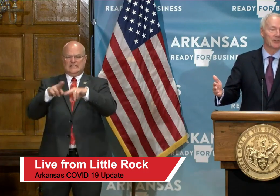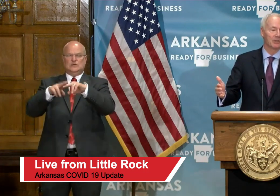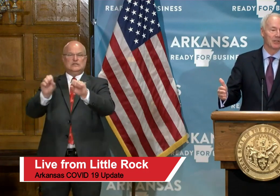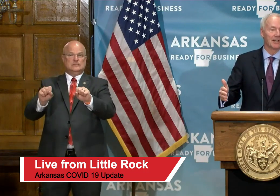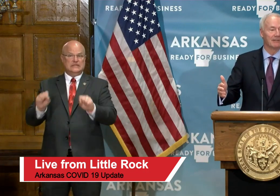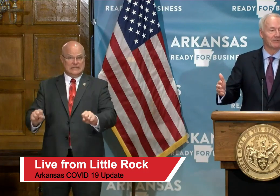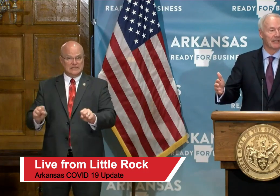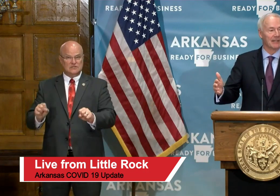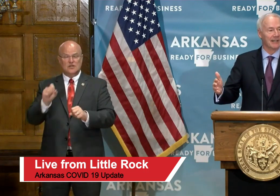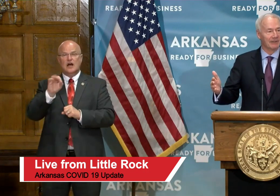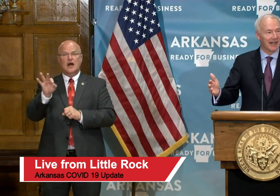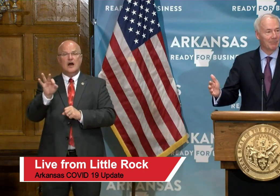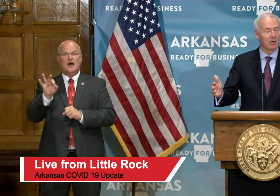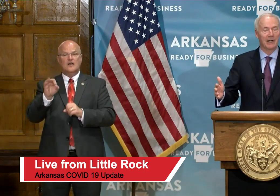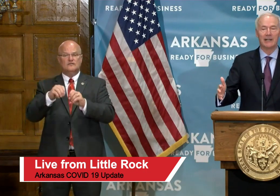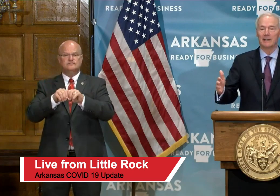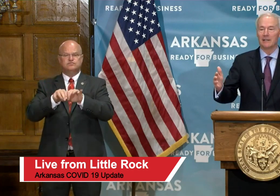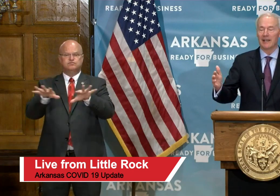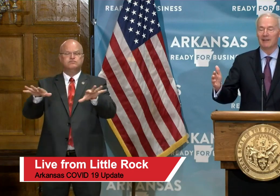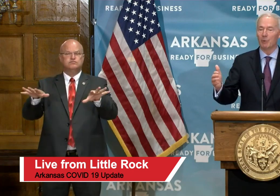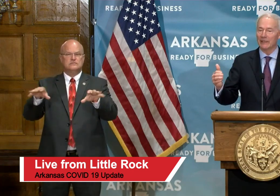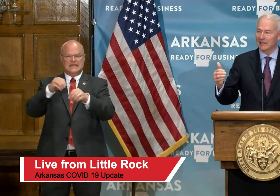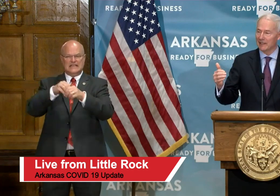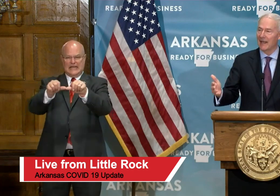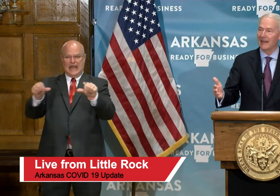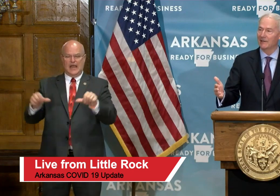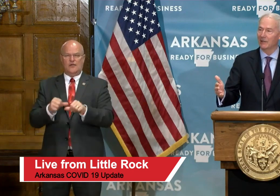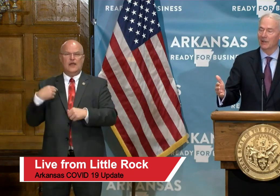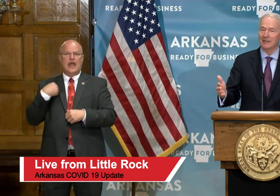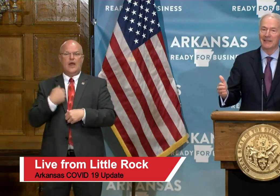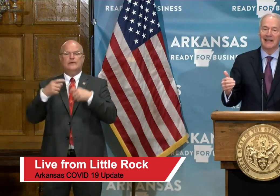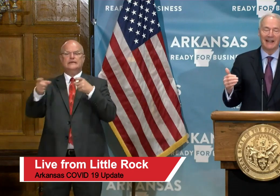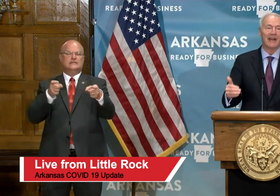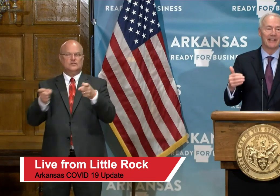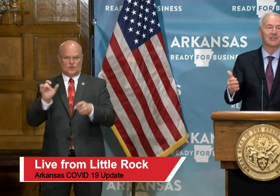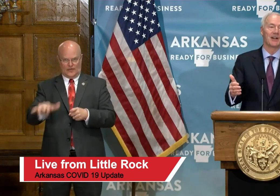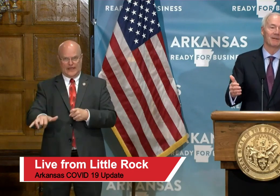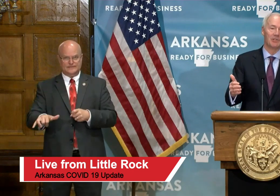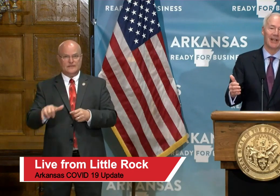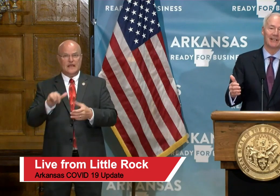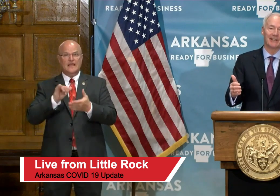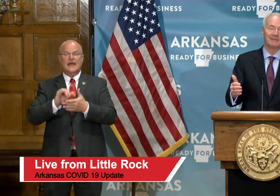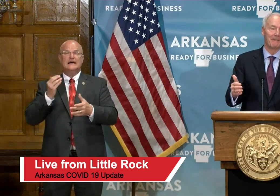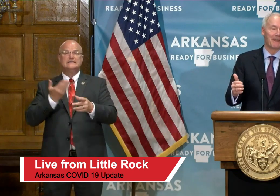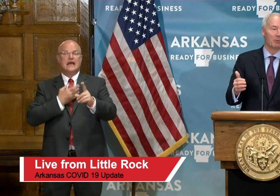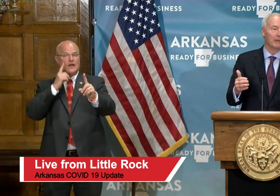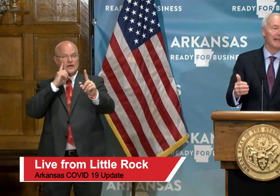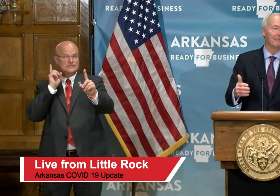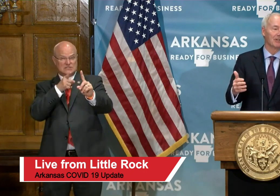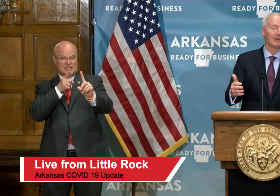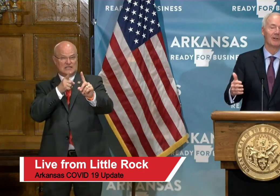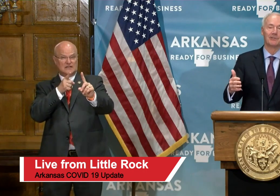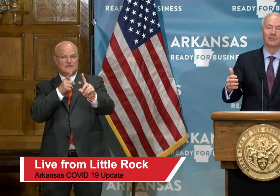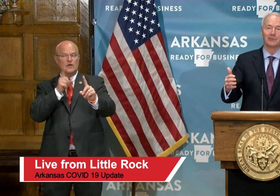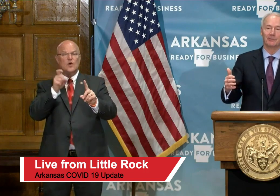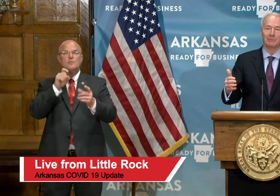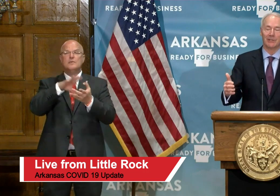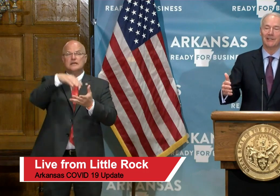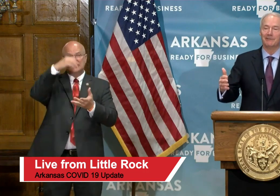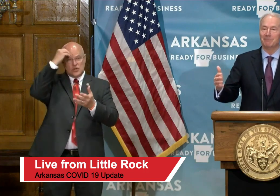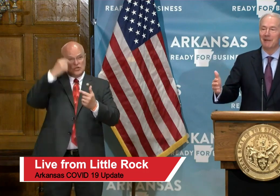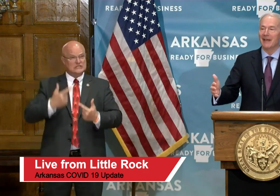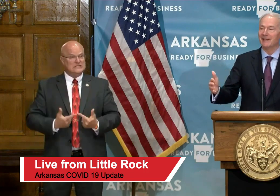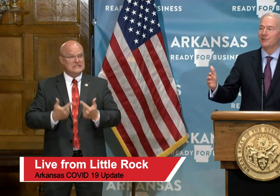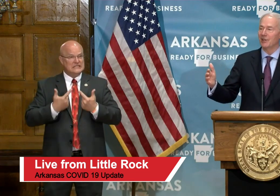increased potential of an outbreak, and we can get a handle on it. And that is our objective. We have to learn